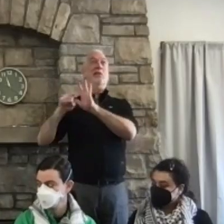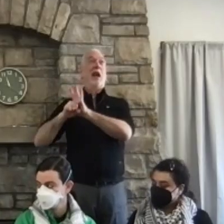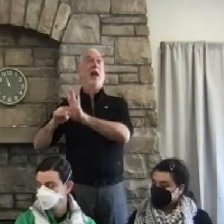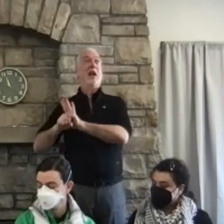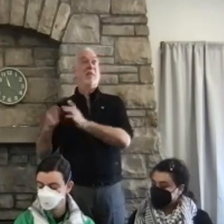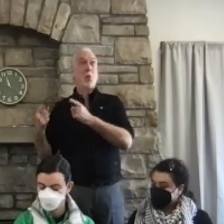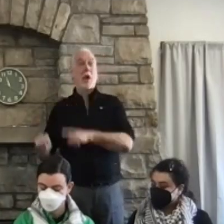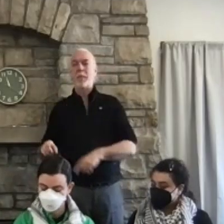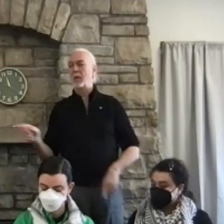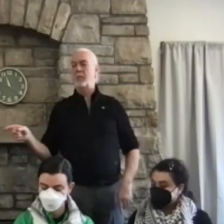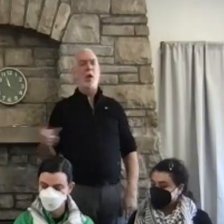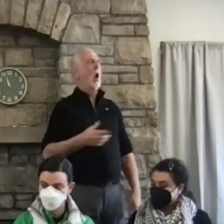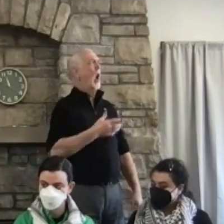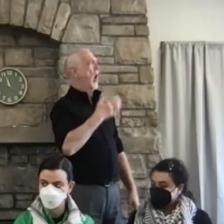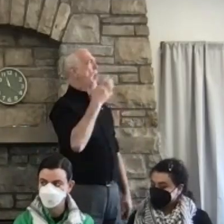Wow.